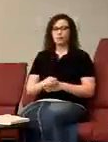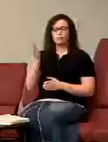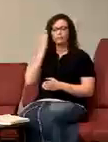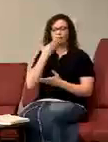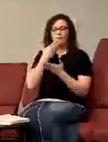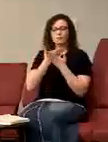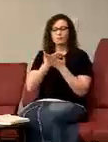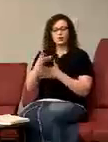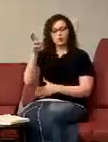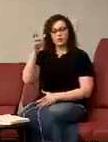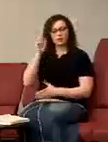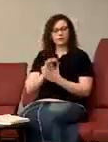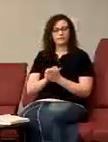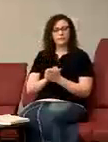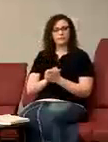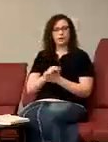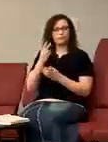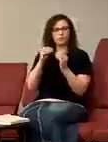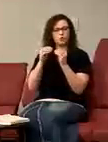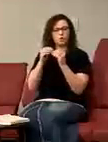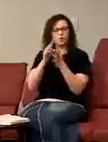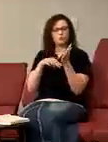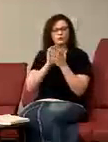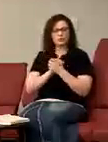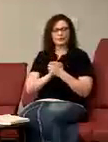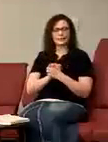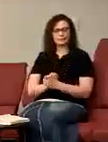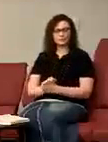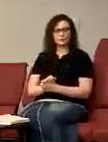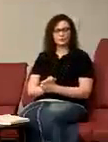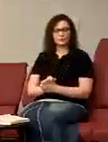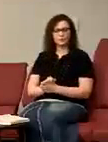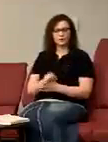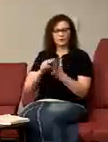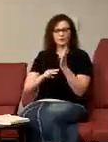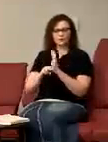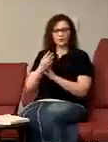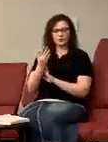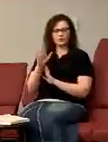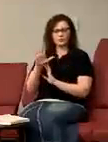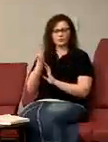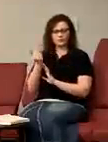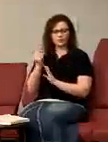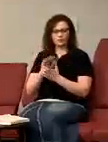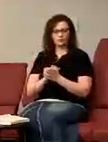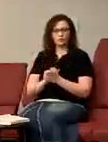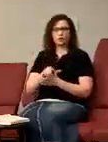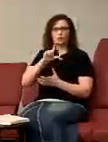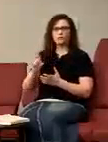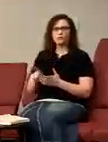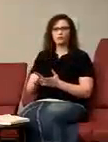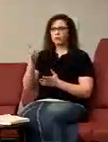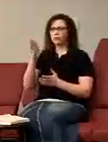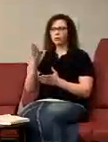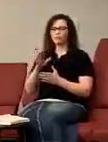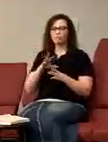Why? So let me read two more verses and then we'll talk about that. Look in 15, it says, and the Lord God took the man and put